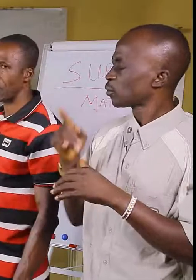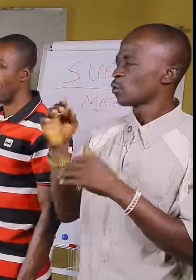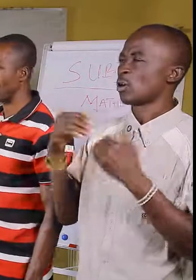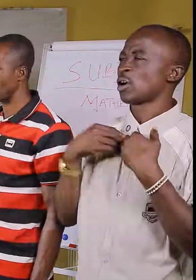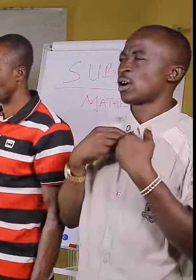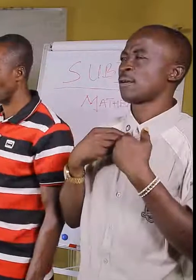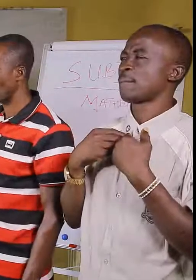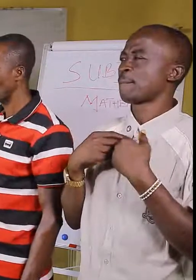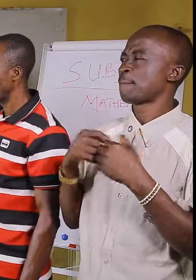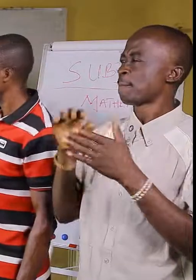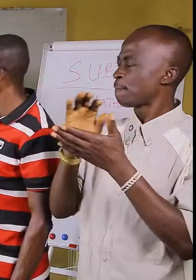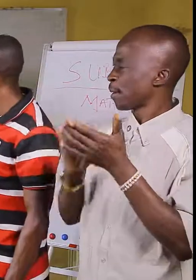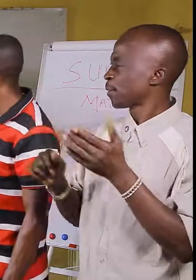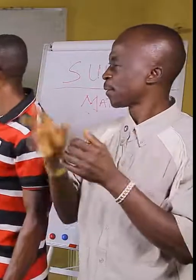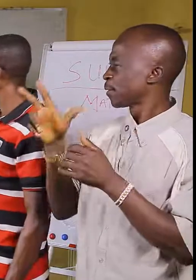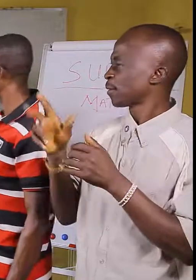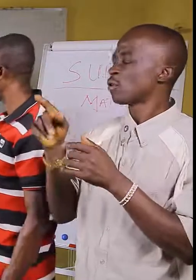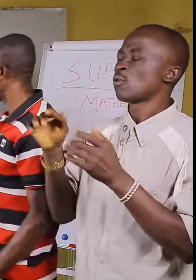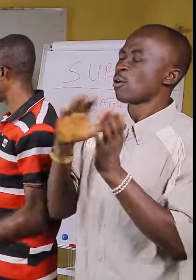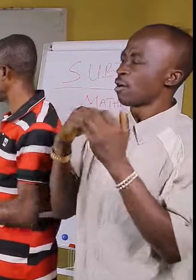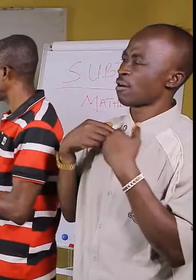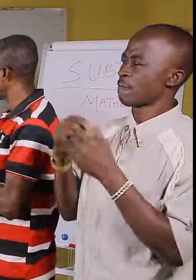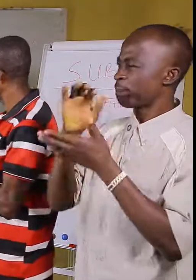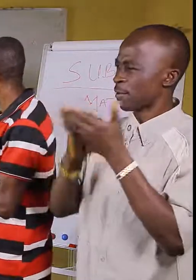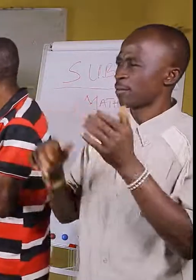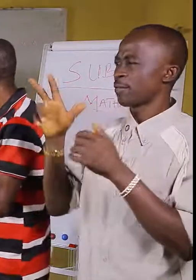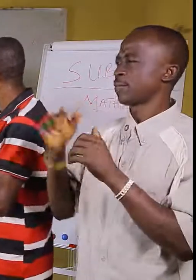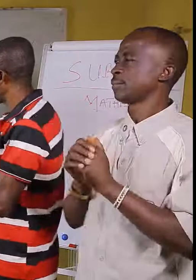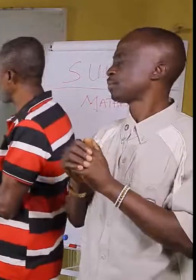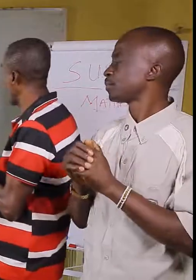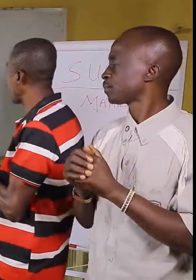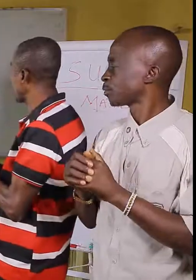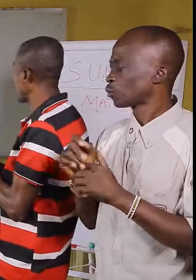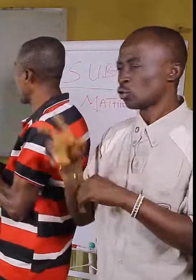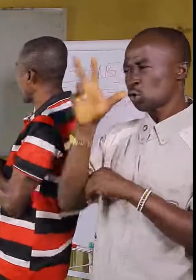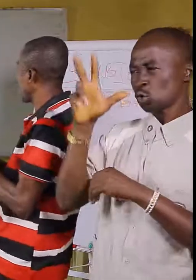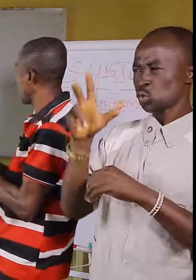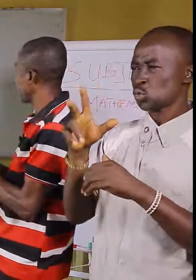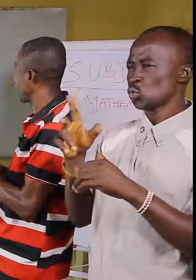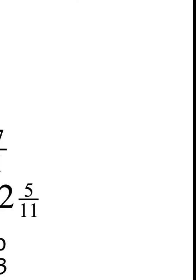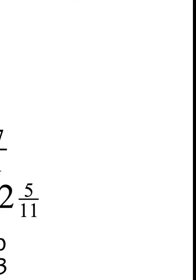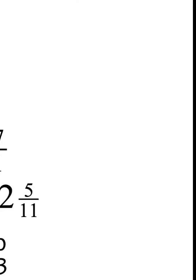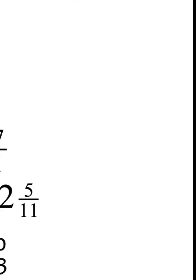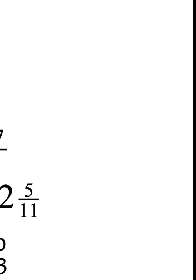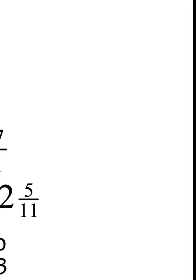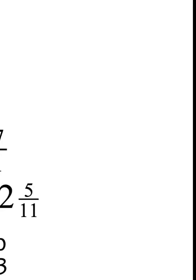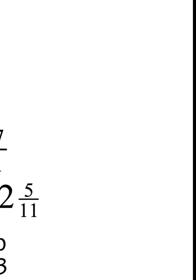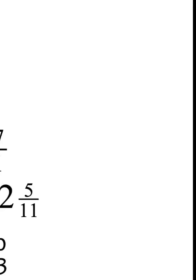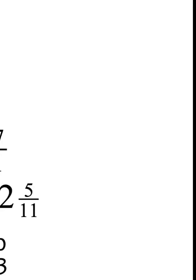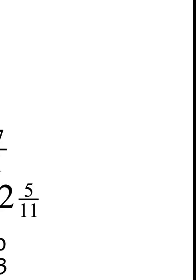left with minus 3. You will be left with minus 3. So, the two expressions on the left